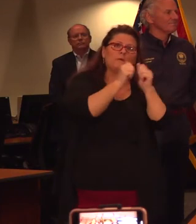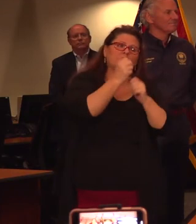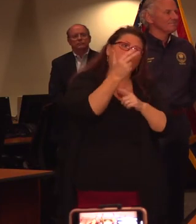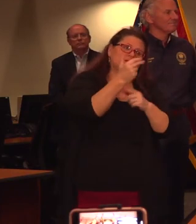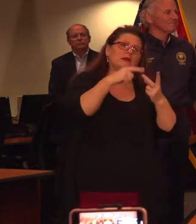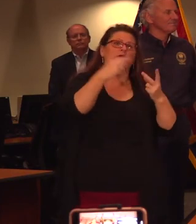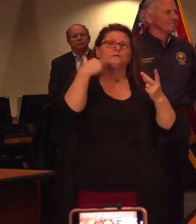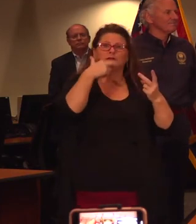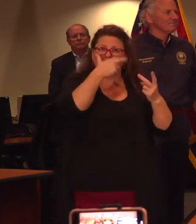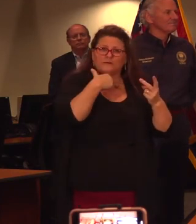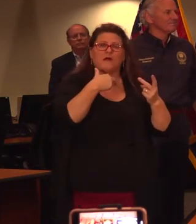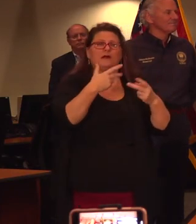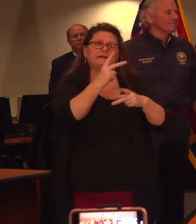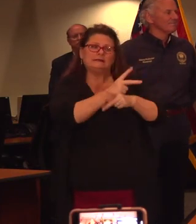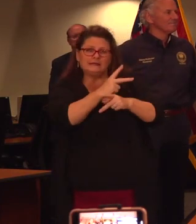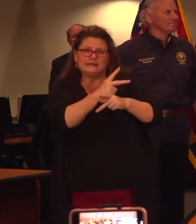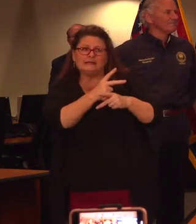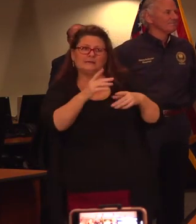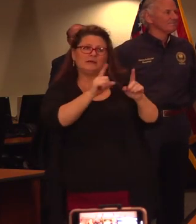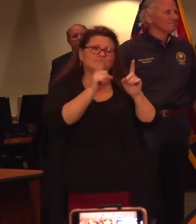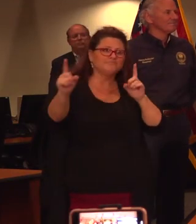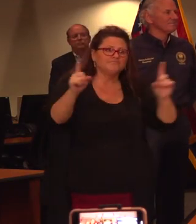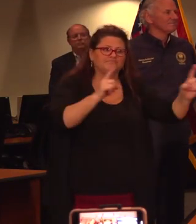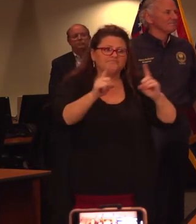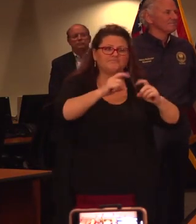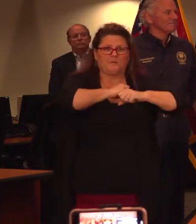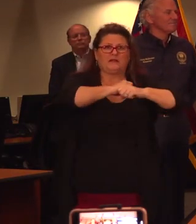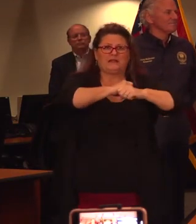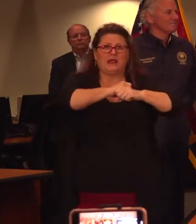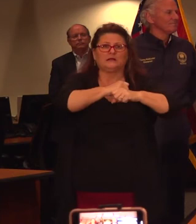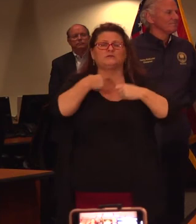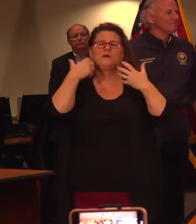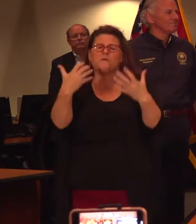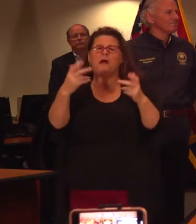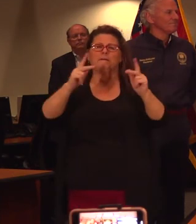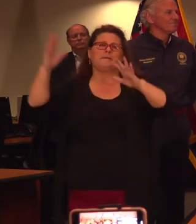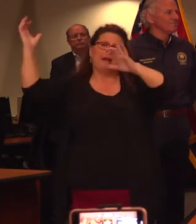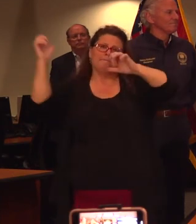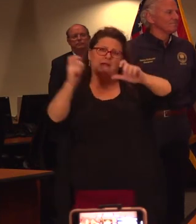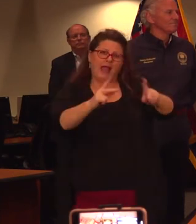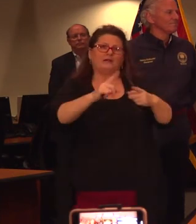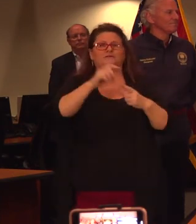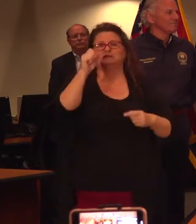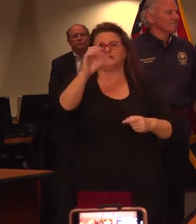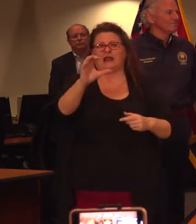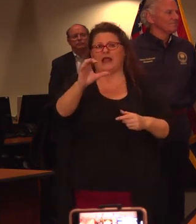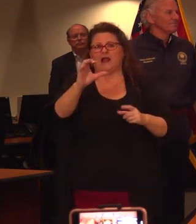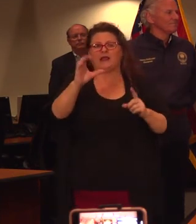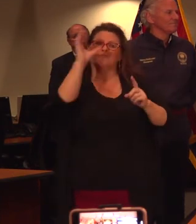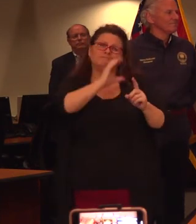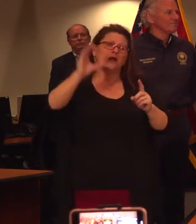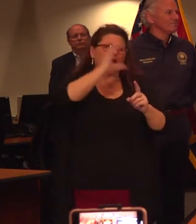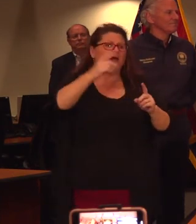our restaurants and other things. We believe we can make South Carolina a destination that people will come to and looking for a respite after